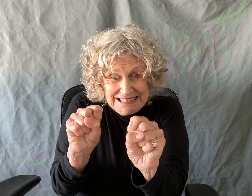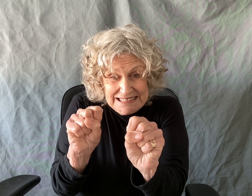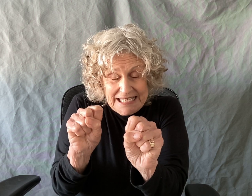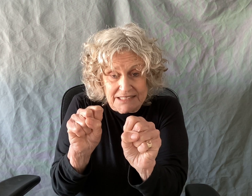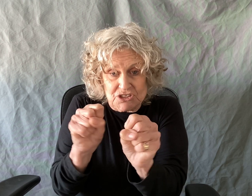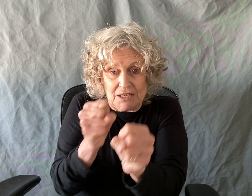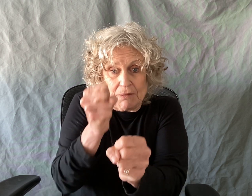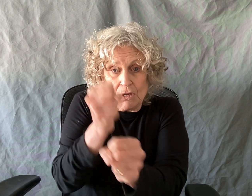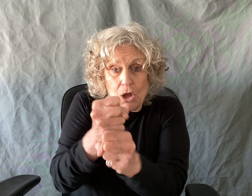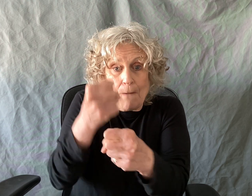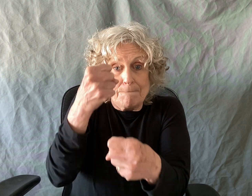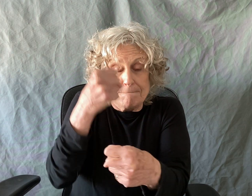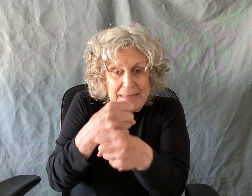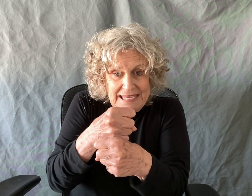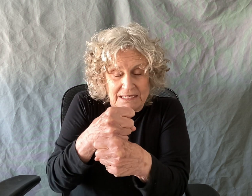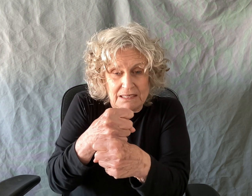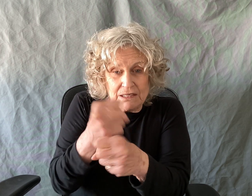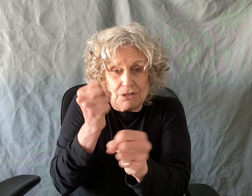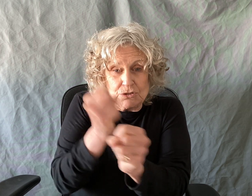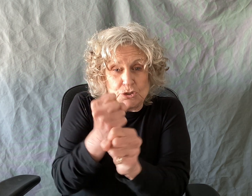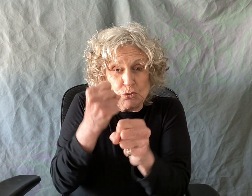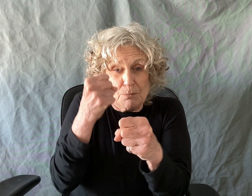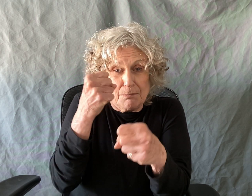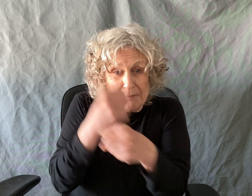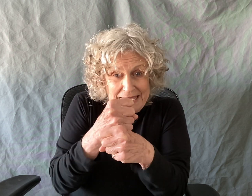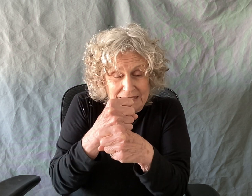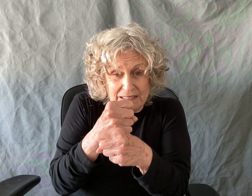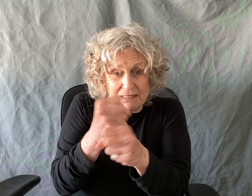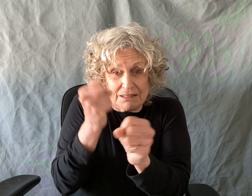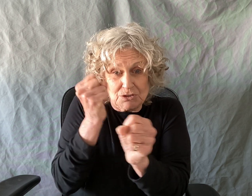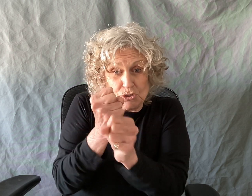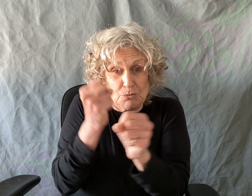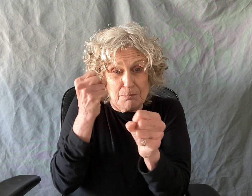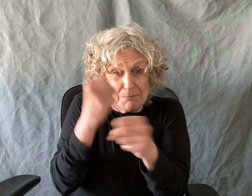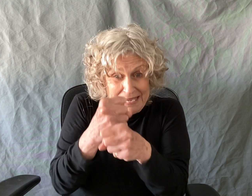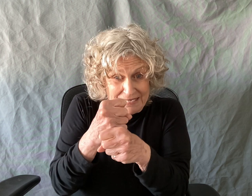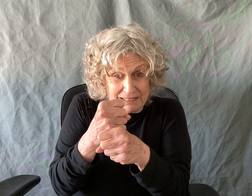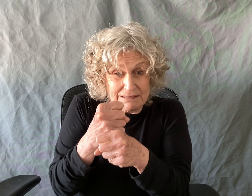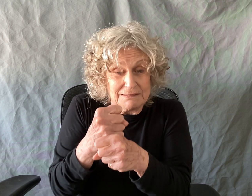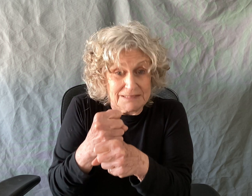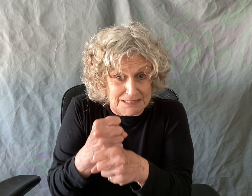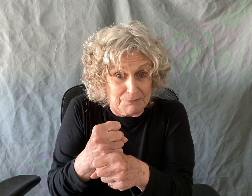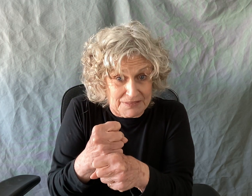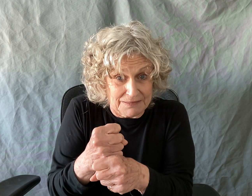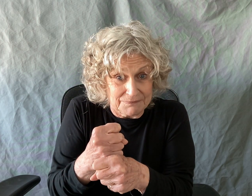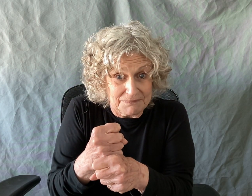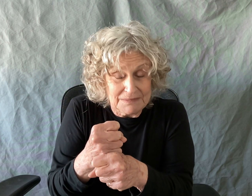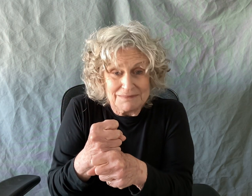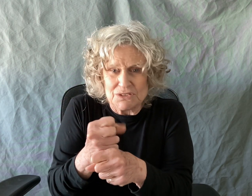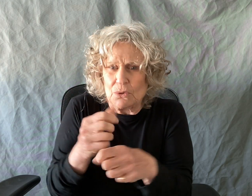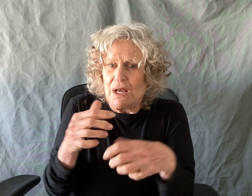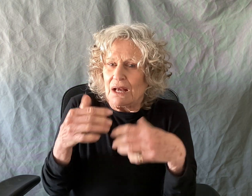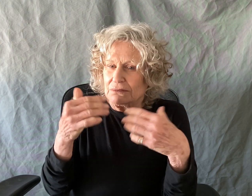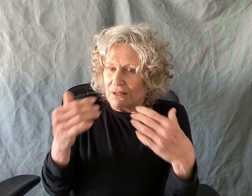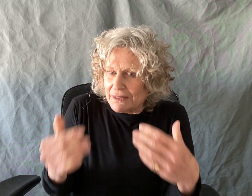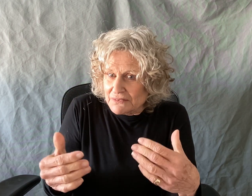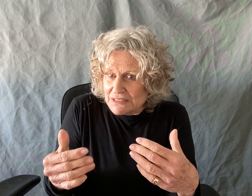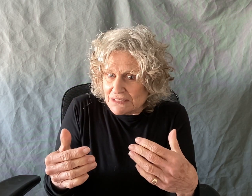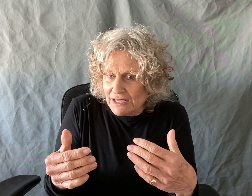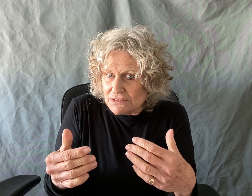S, handshake. Make. To make. To make something. So a lot of these signs